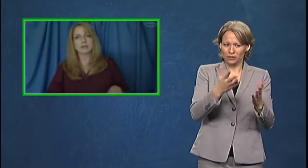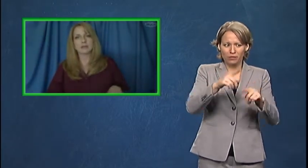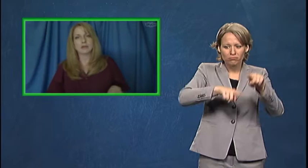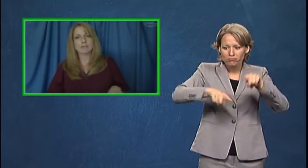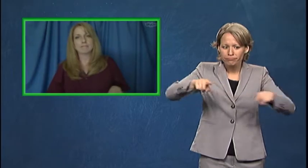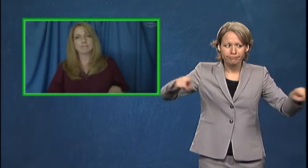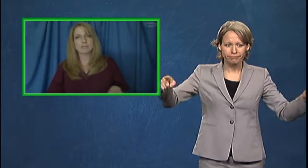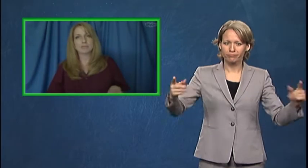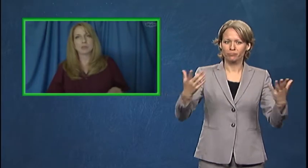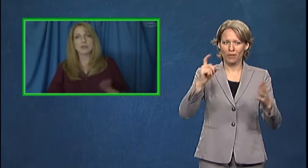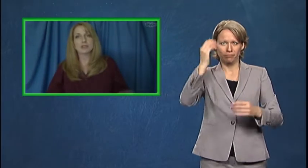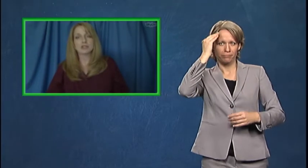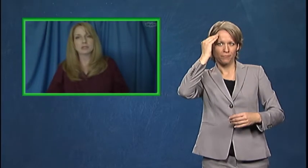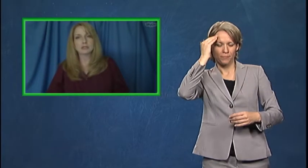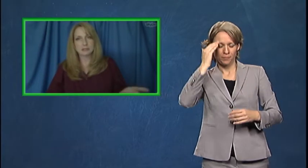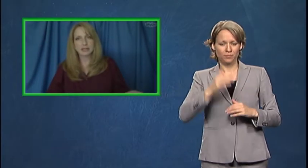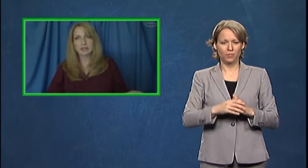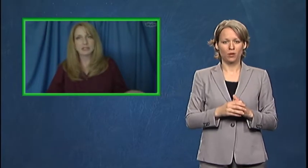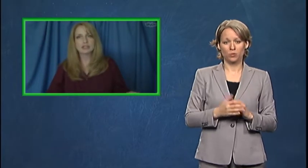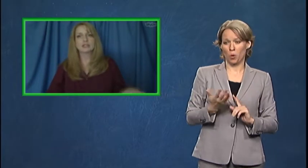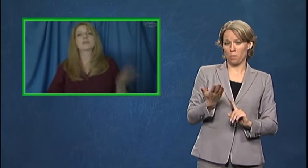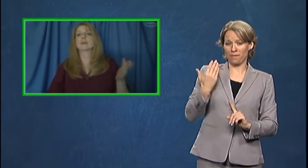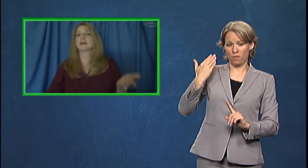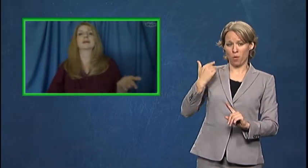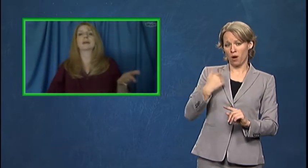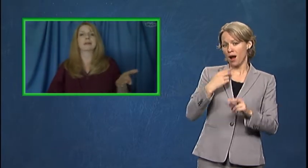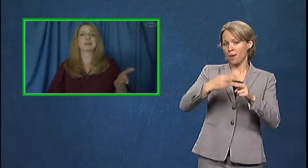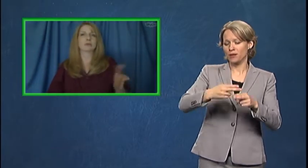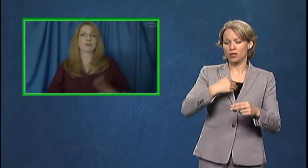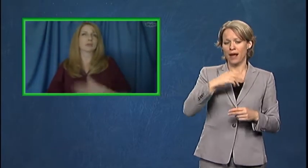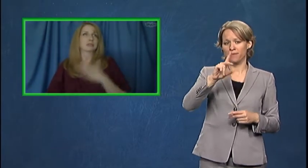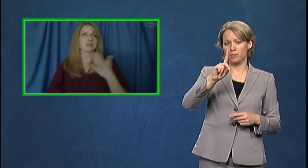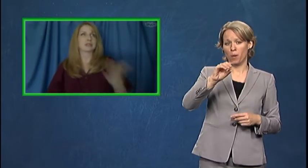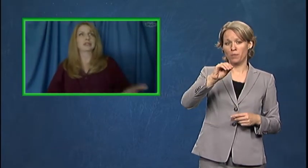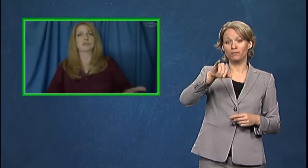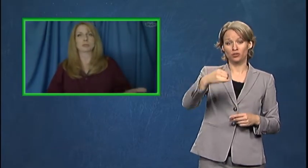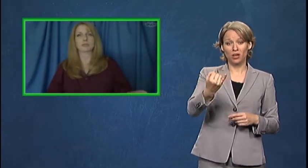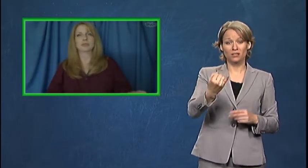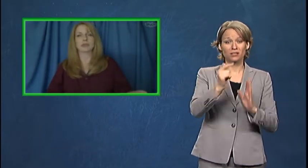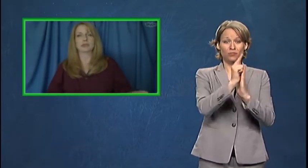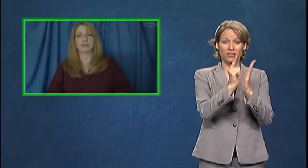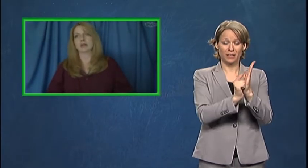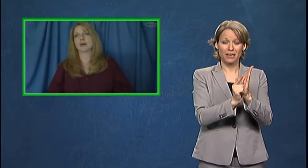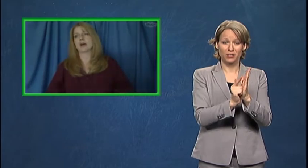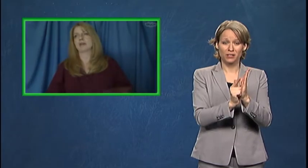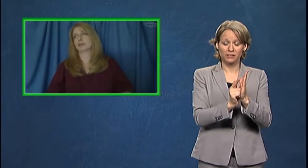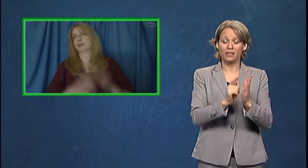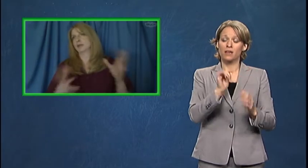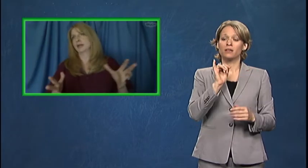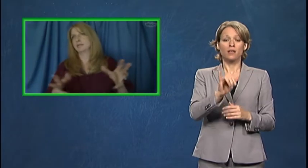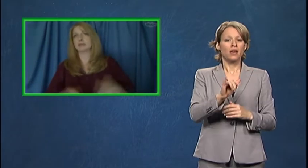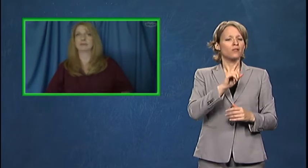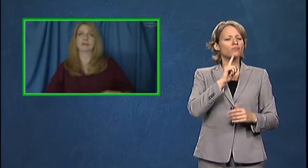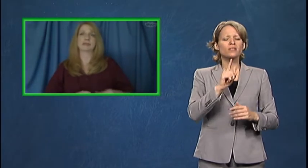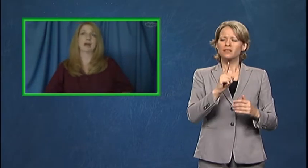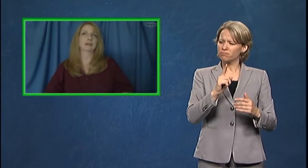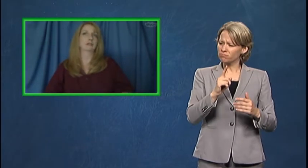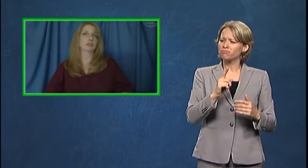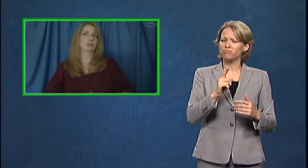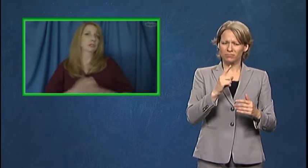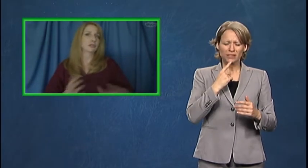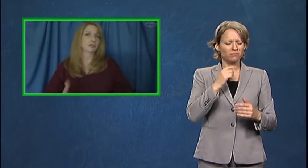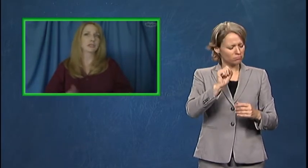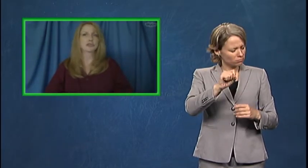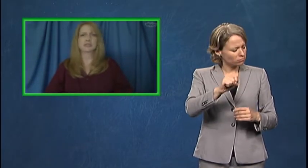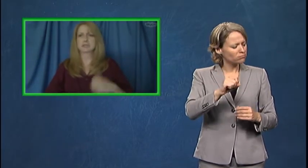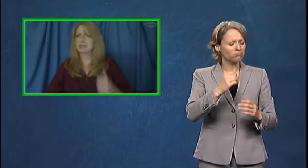the Department of Justice regulations, where it sort of puts a seal of approval on VRI. If we train them and we've got